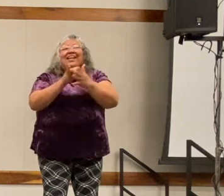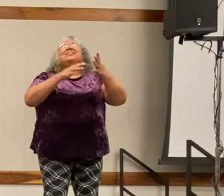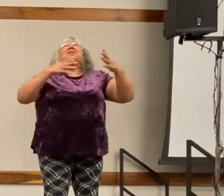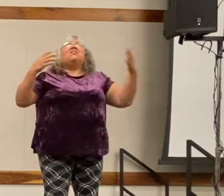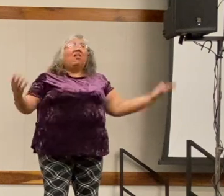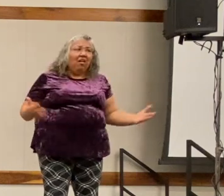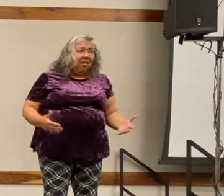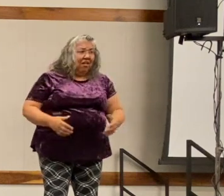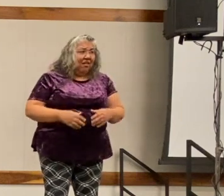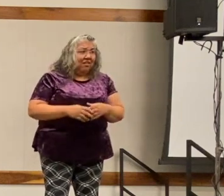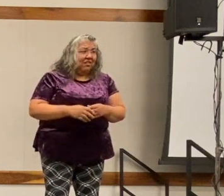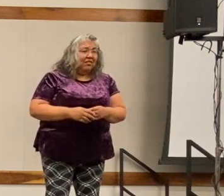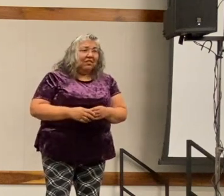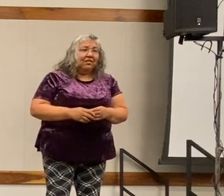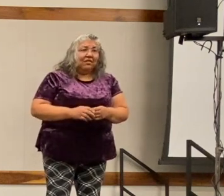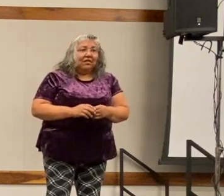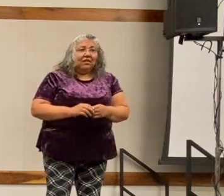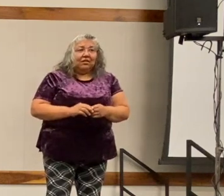lot.